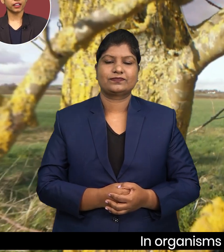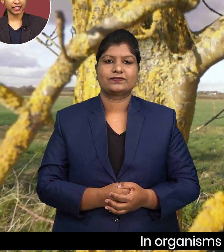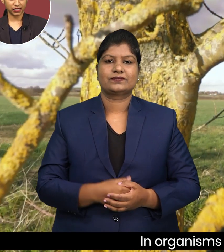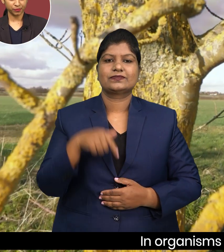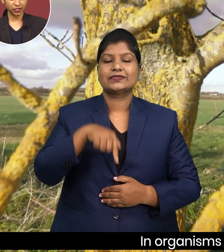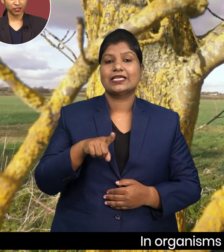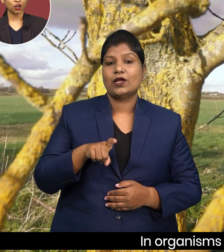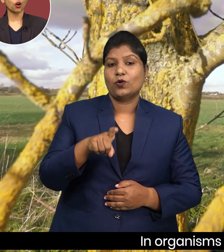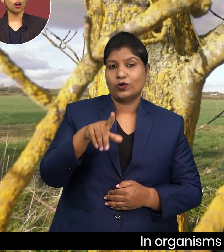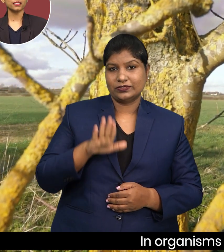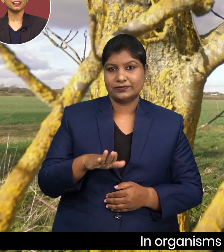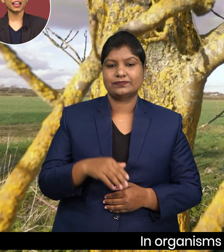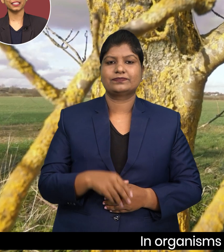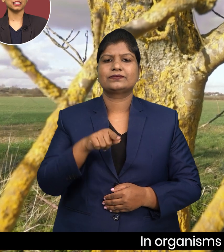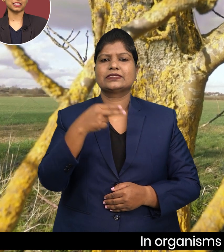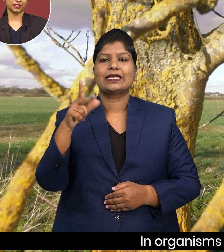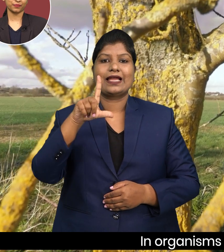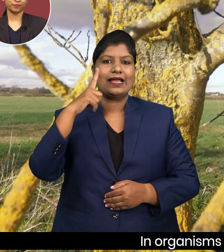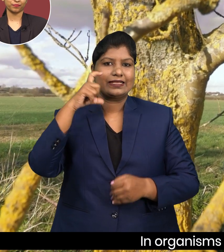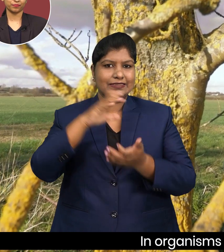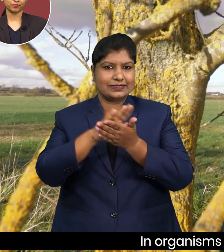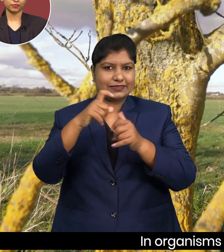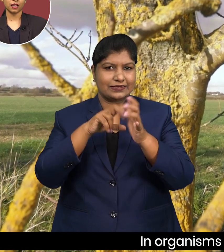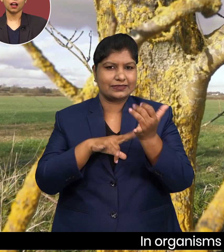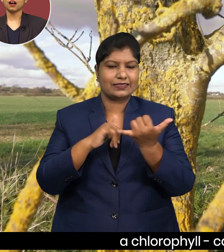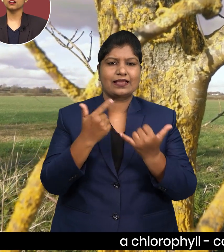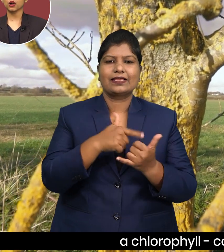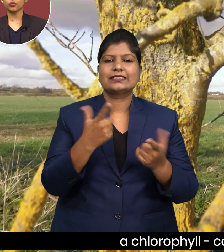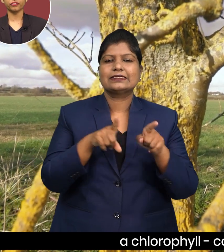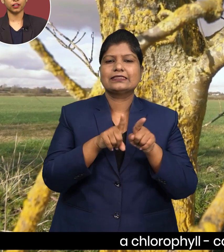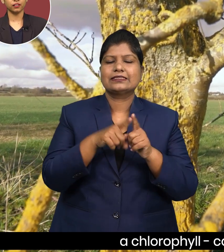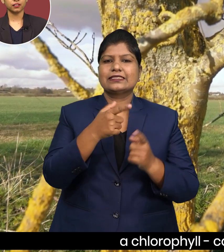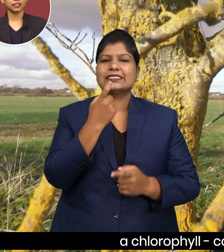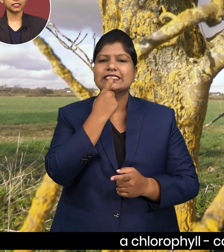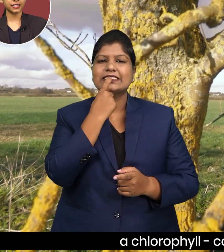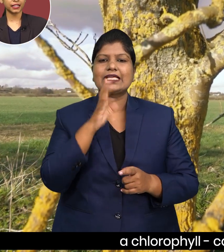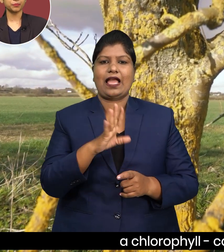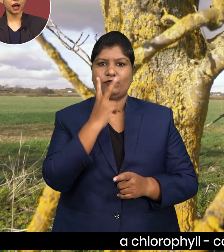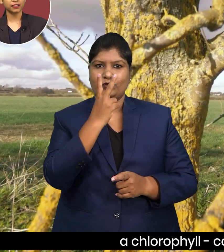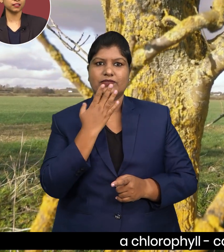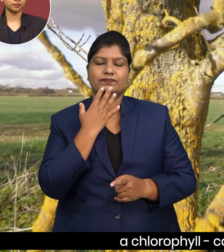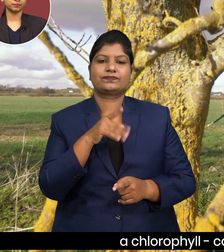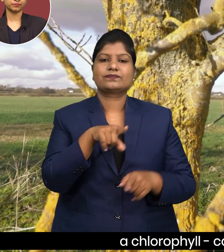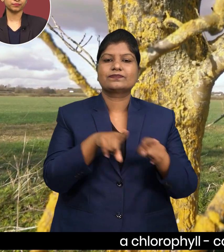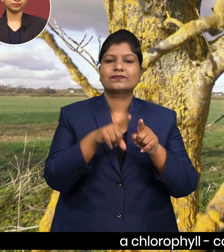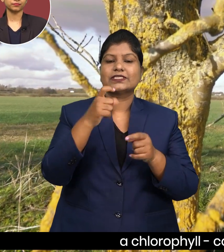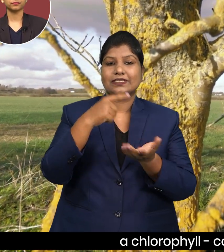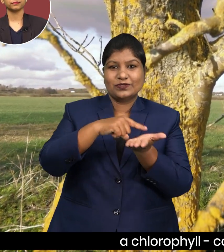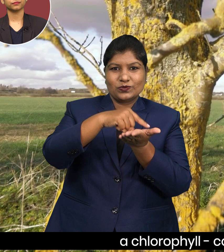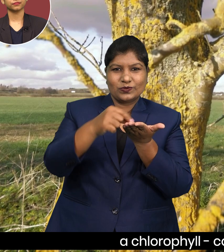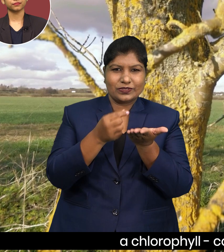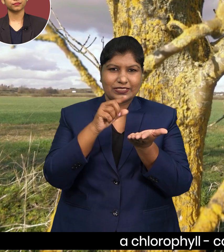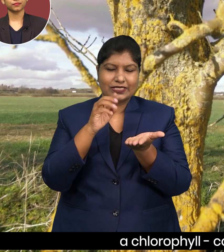In organisms called lichens, a chlorophyll containing partner,